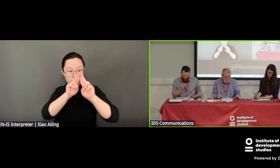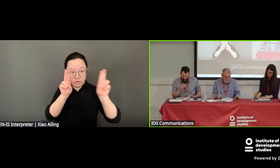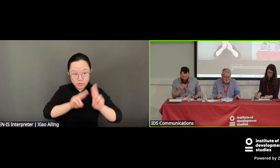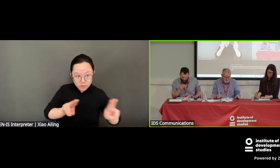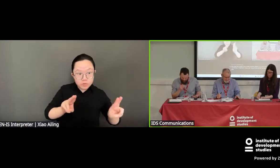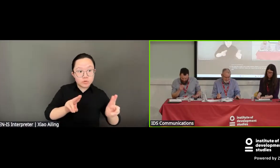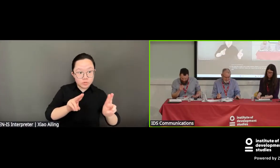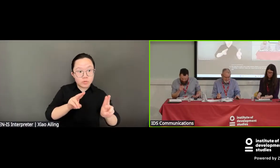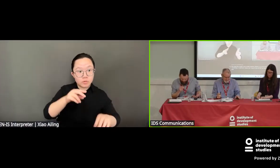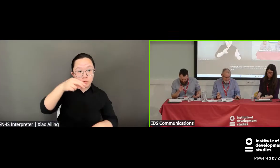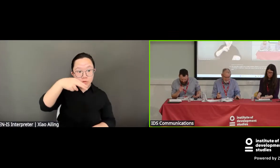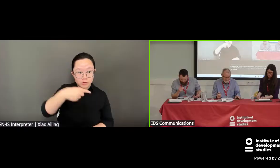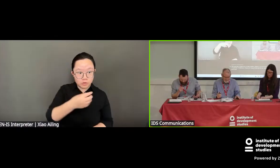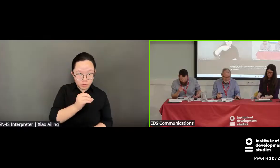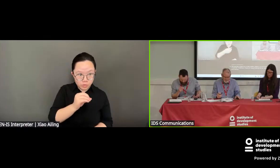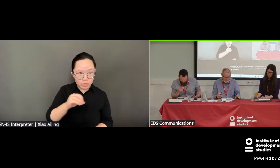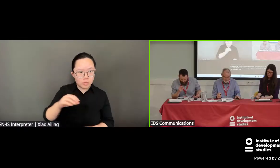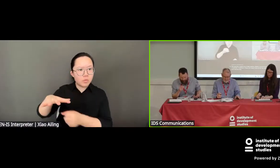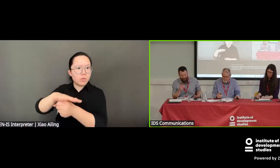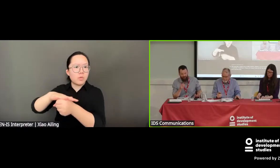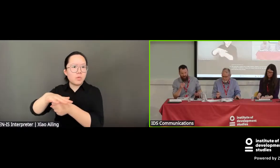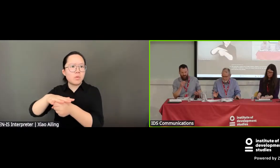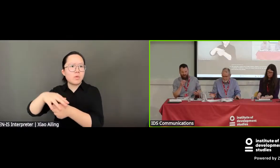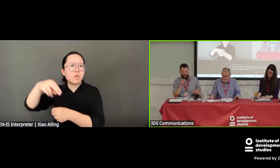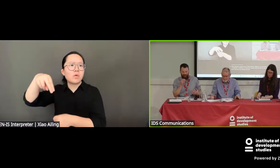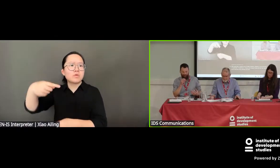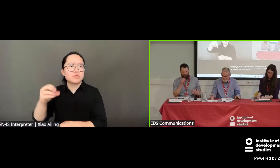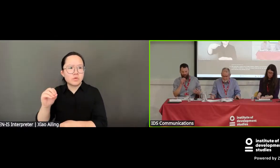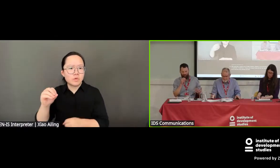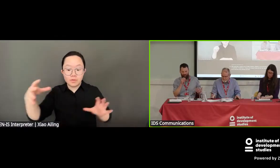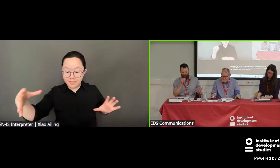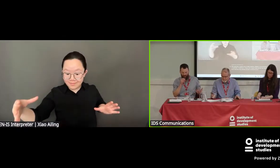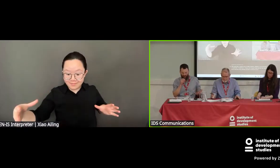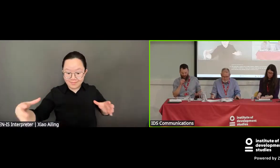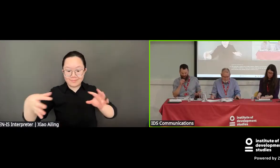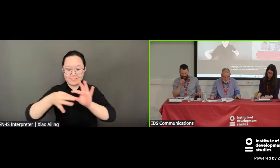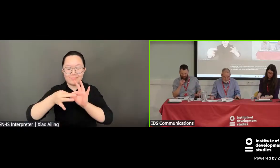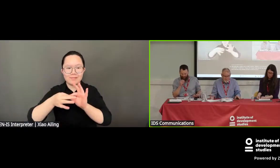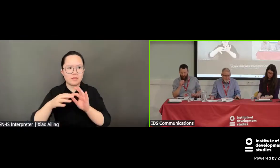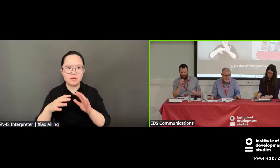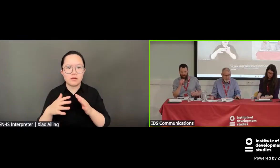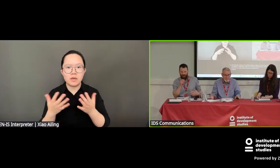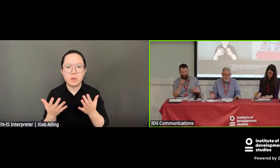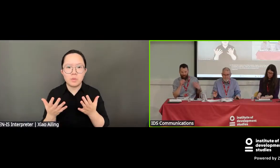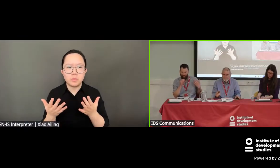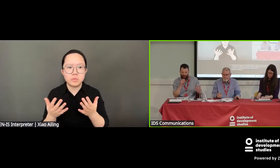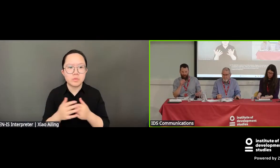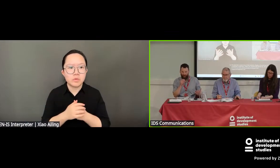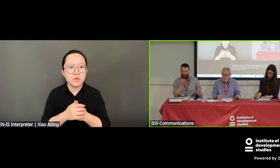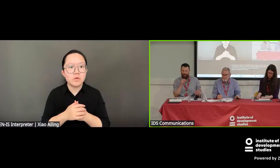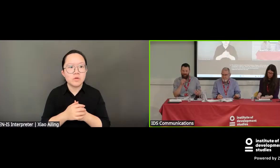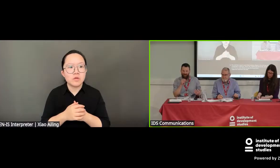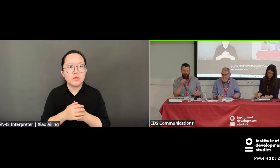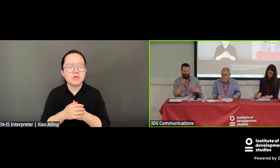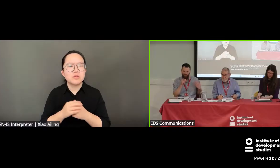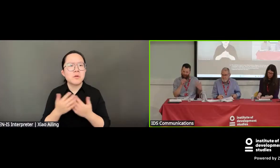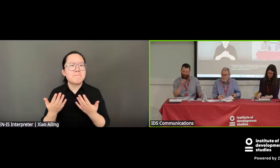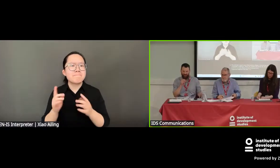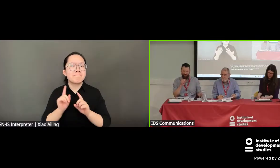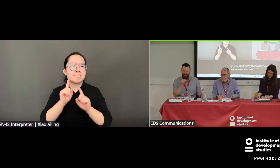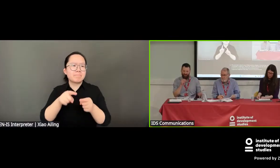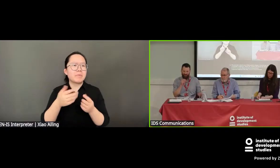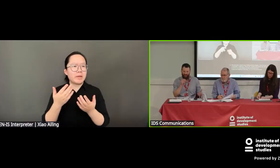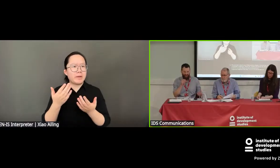work. So I suppose the response to that really is if you're doing development work and it involves people and you're